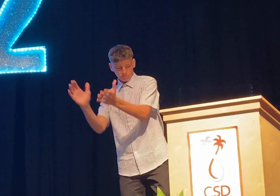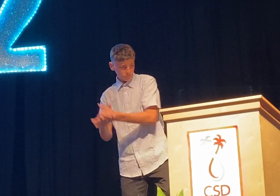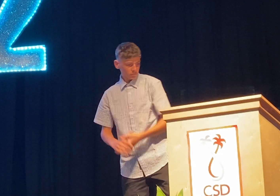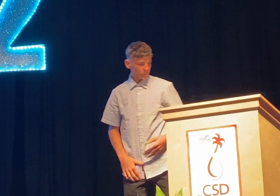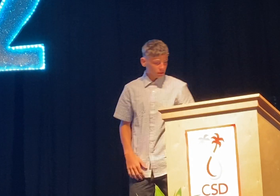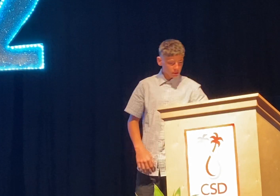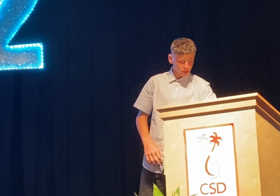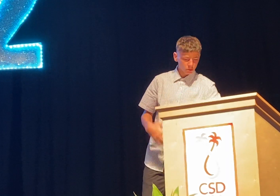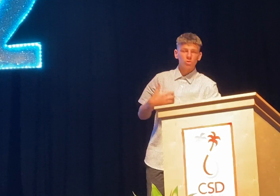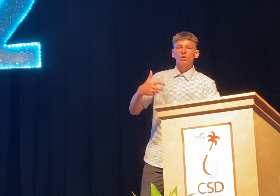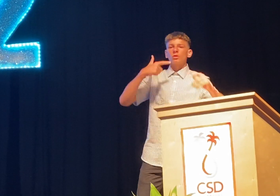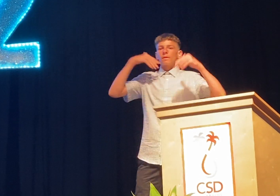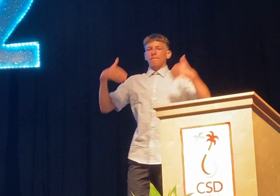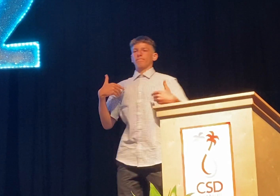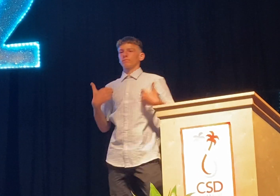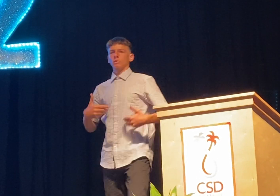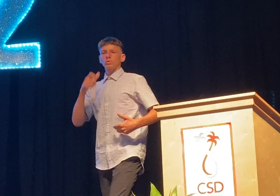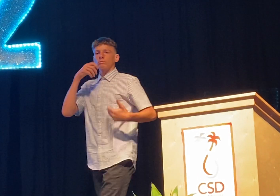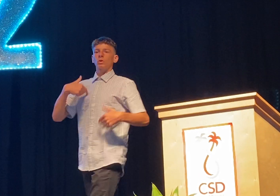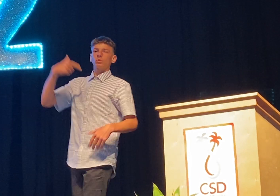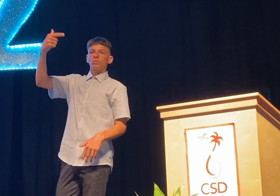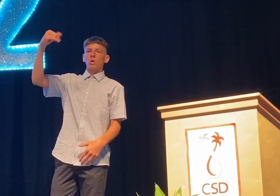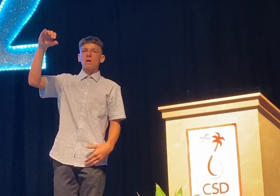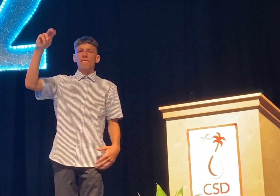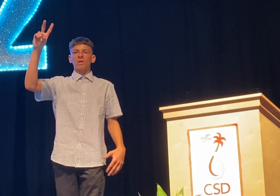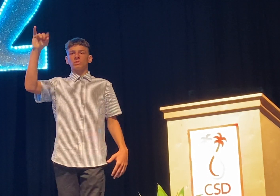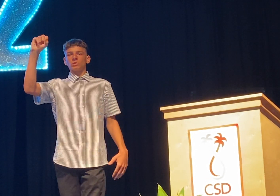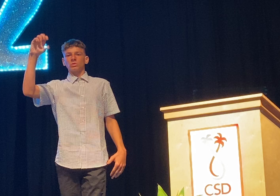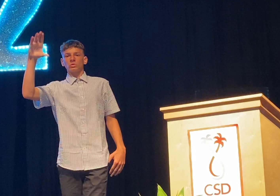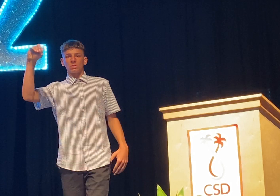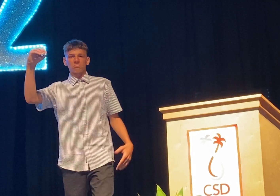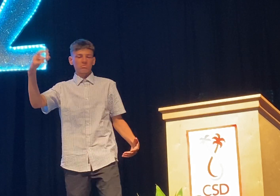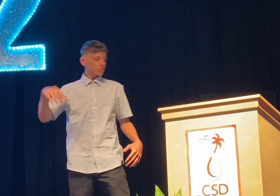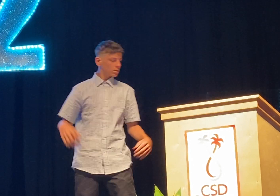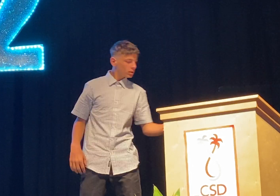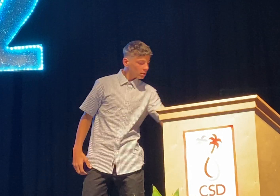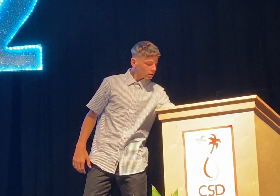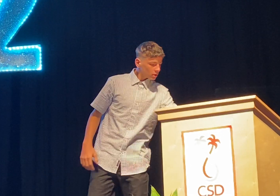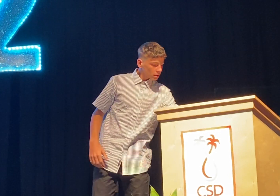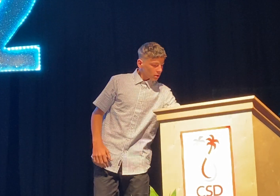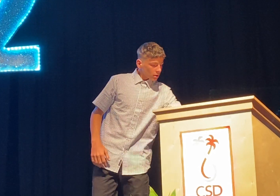Thank you so much for allowing me to come up here and speak, Janelle. My name is Gio Visco.